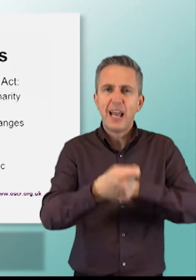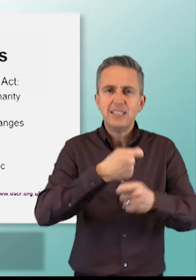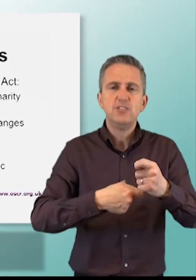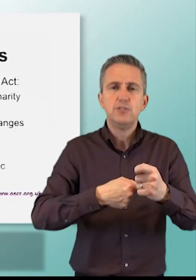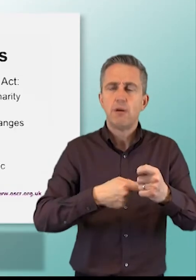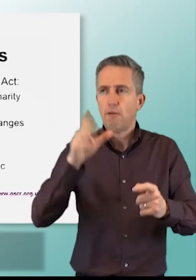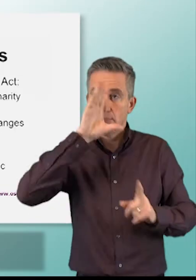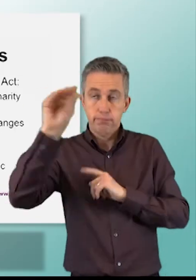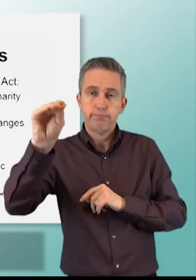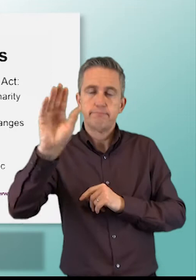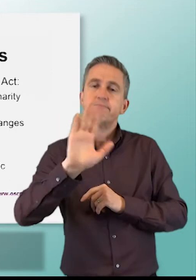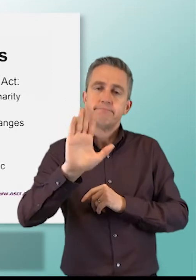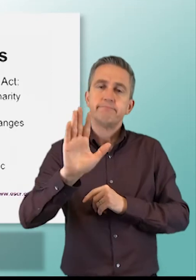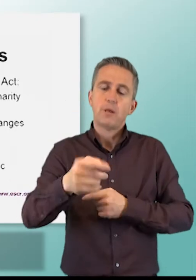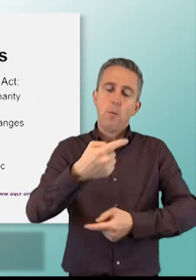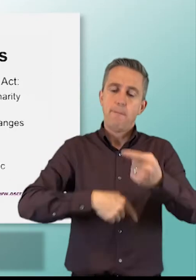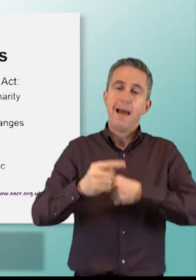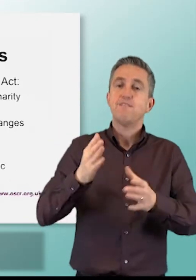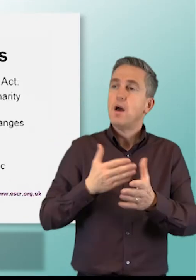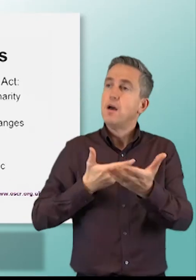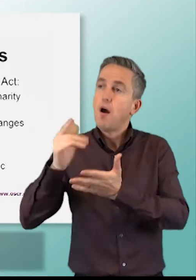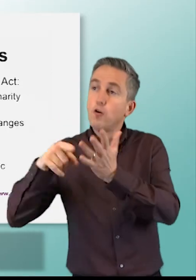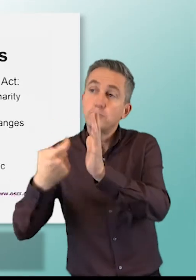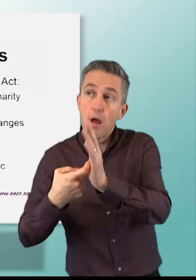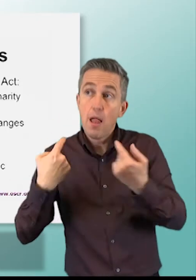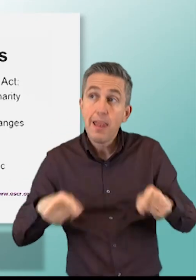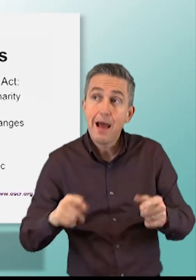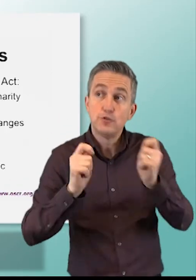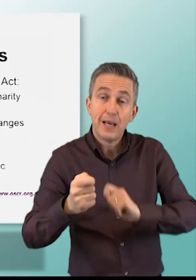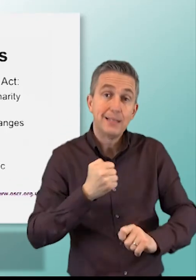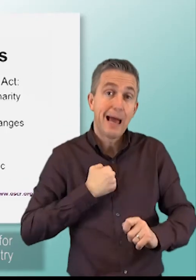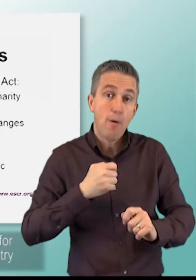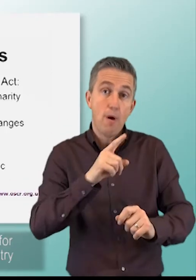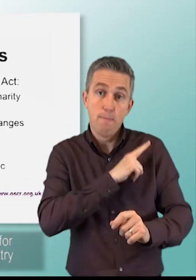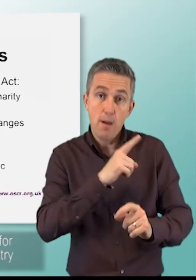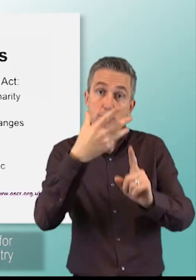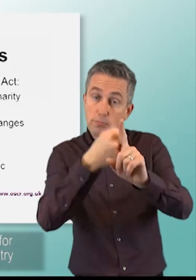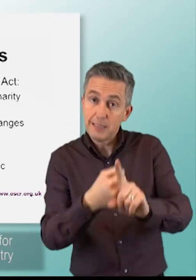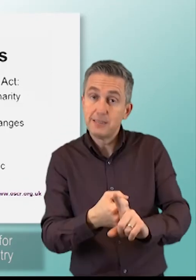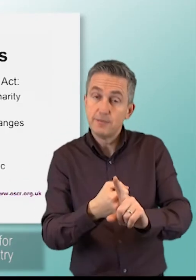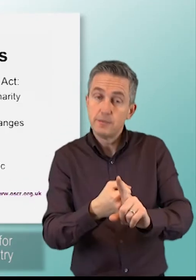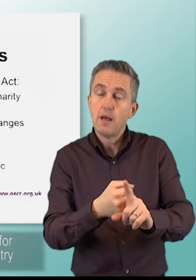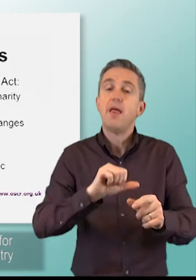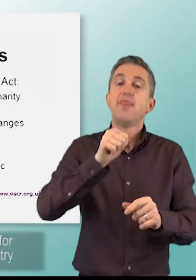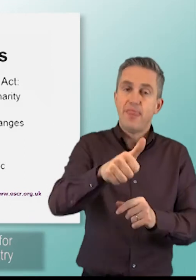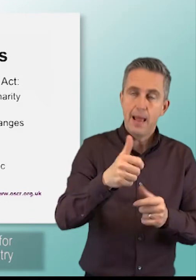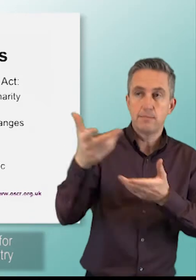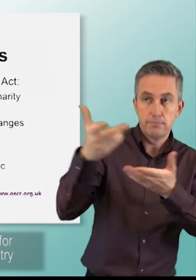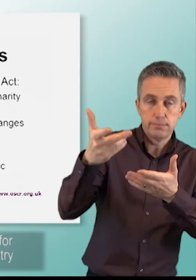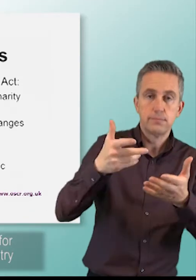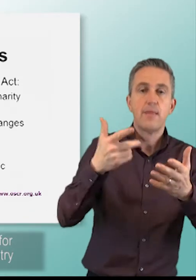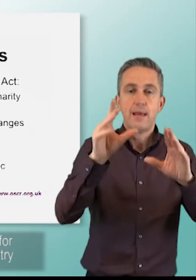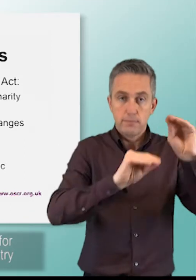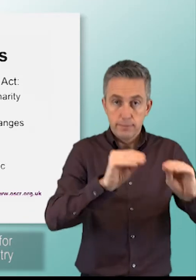and just tell us. They need to obviously seek prior consent to take that course of action. Many of you will also know that there's an option for charities